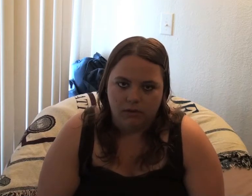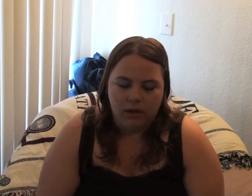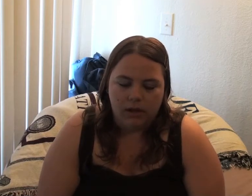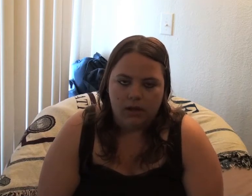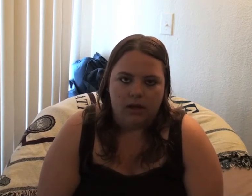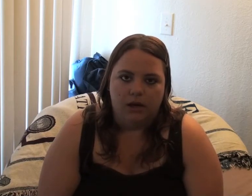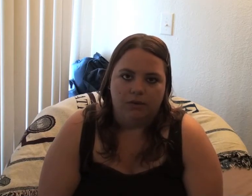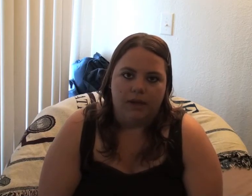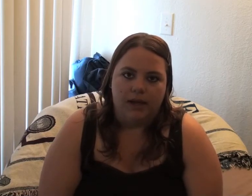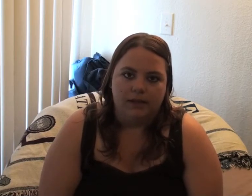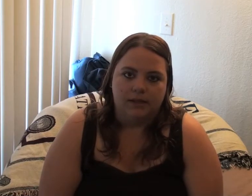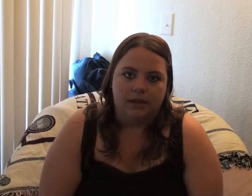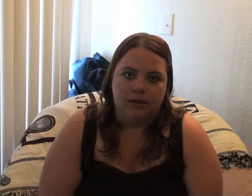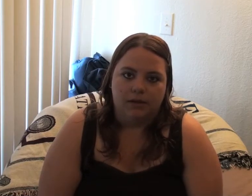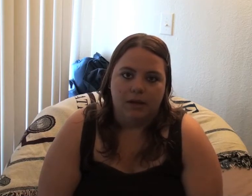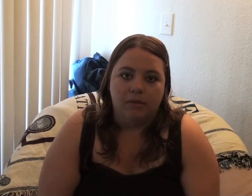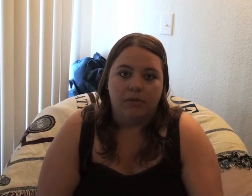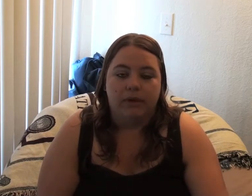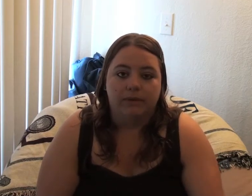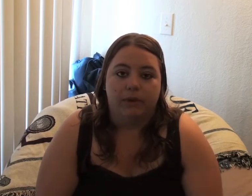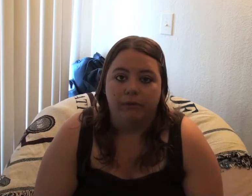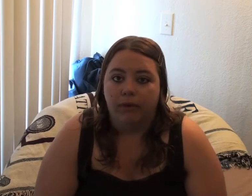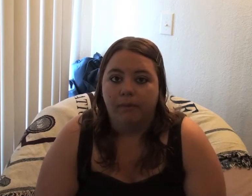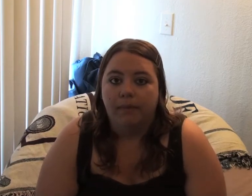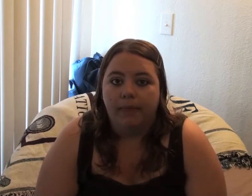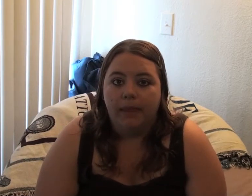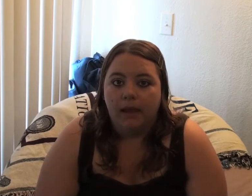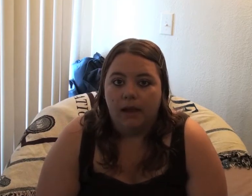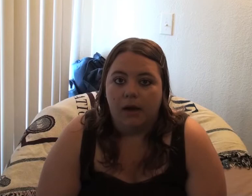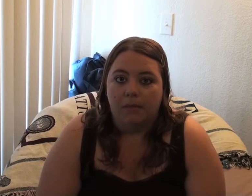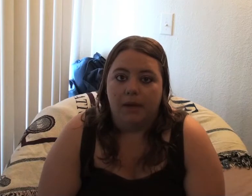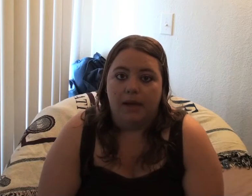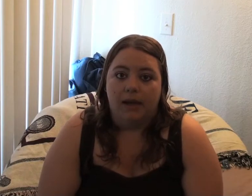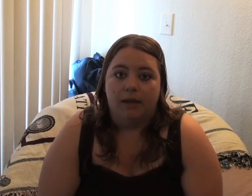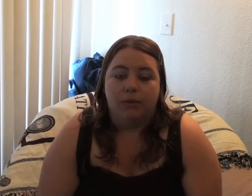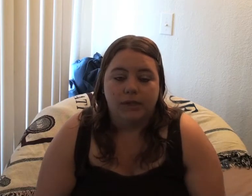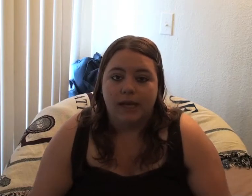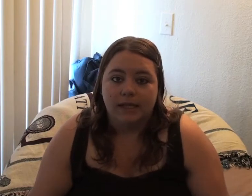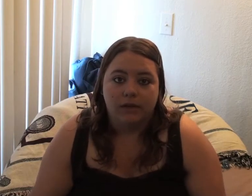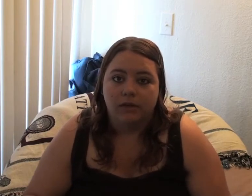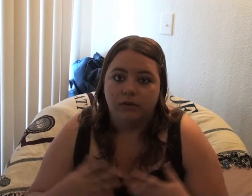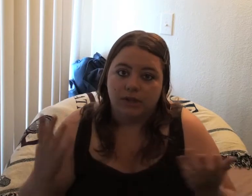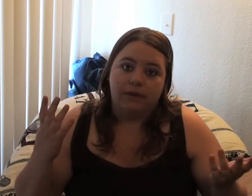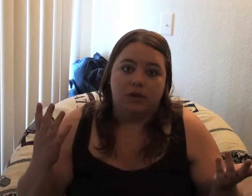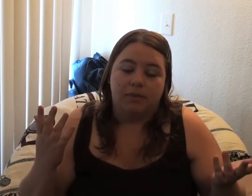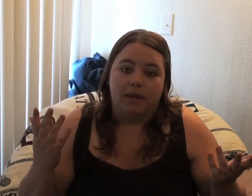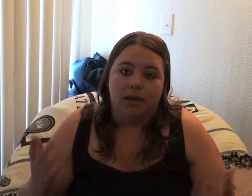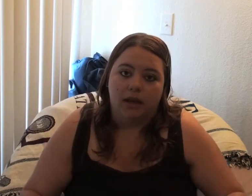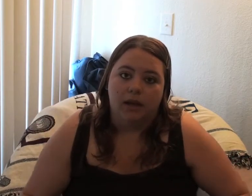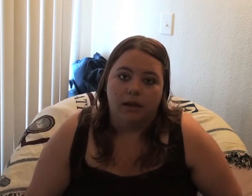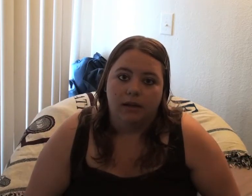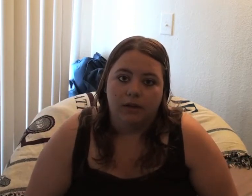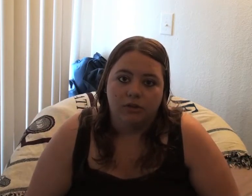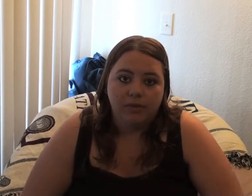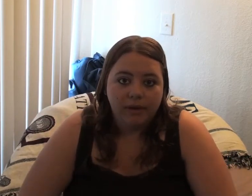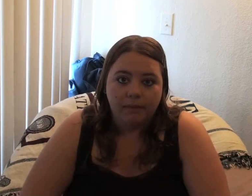that has the name of the place where you're from. Worst case scenario, just fingerspell it, and that should be fine.